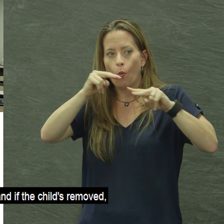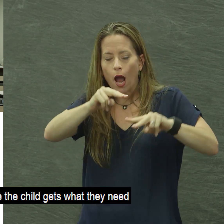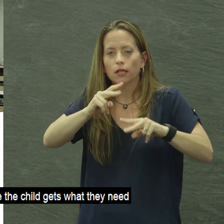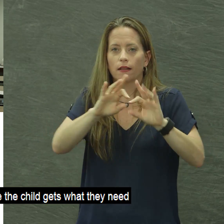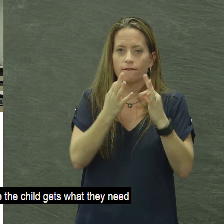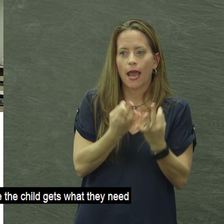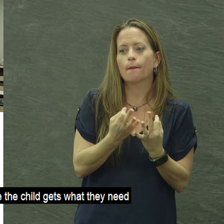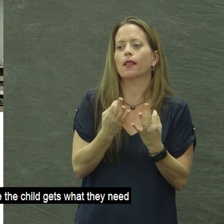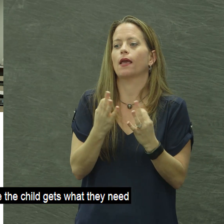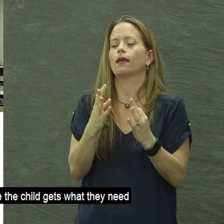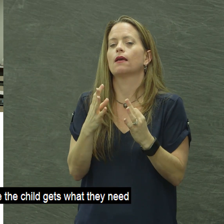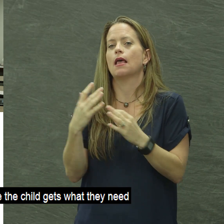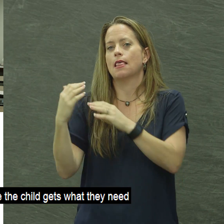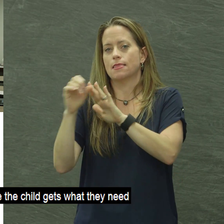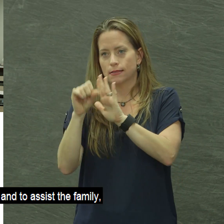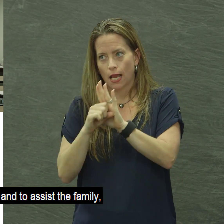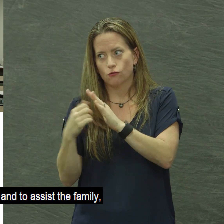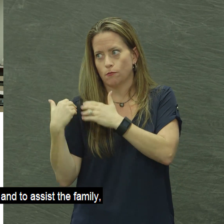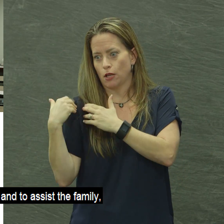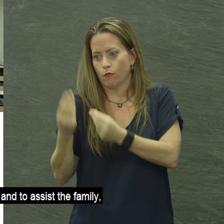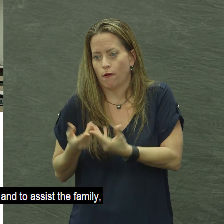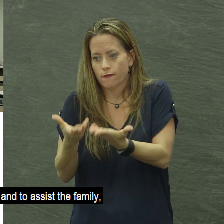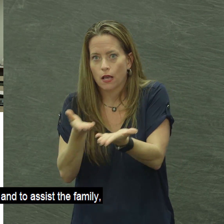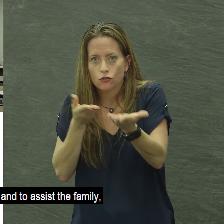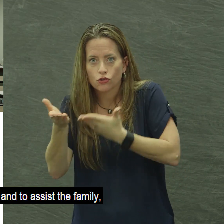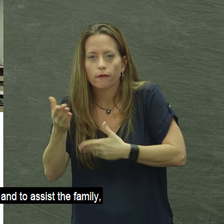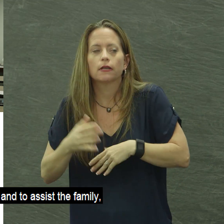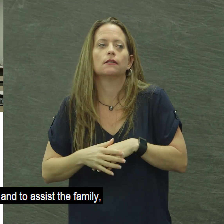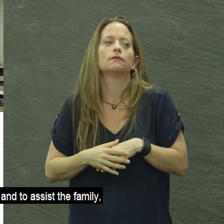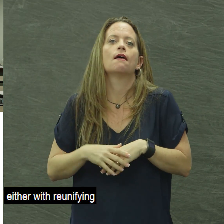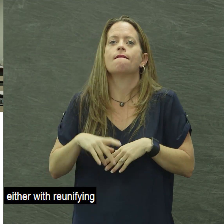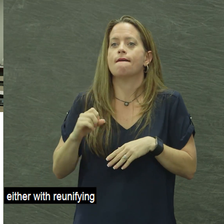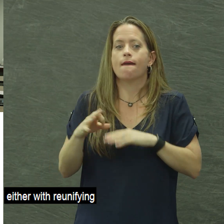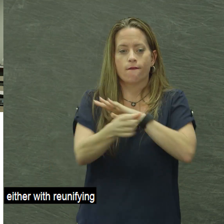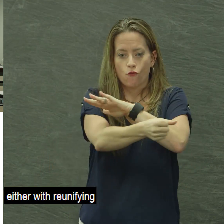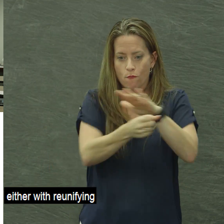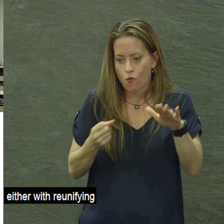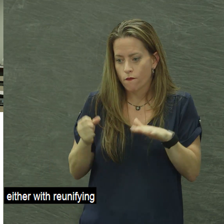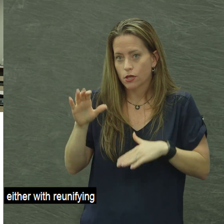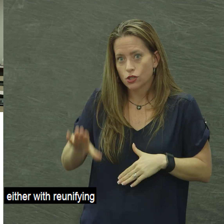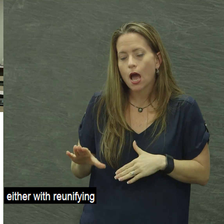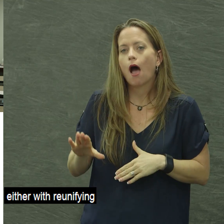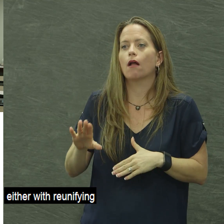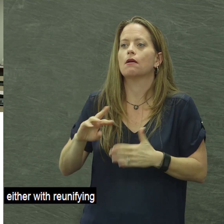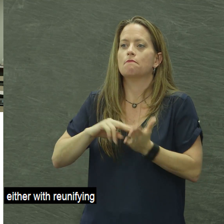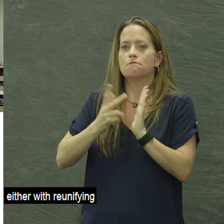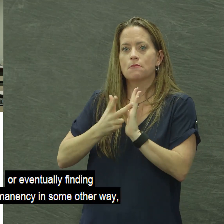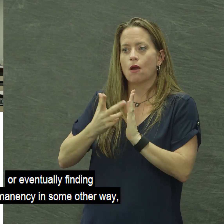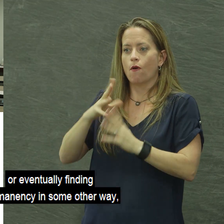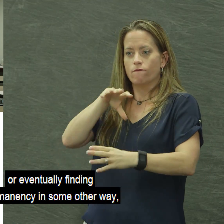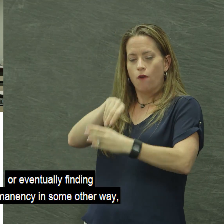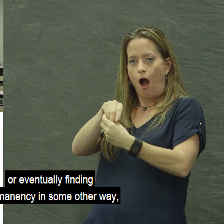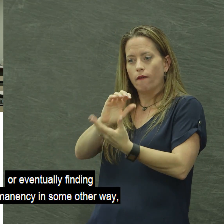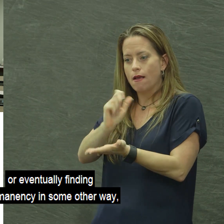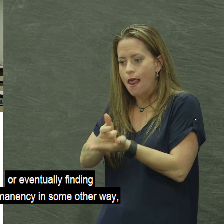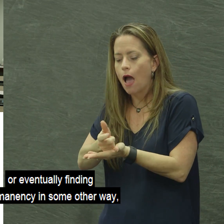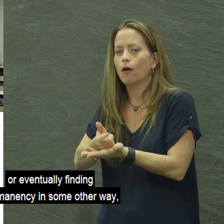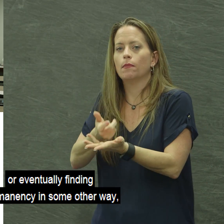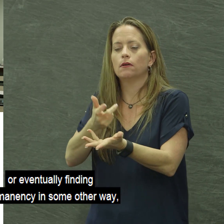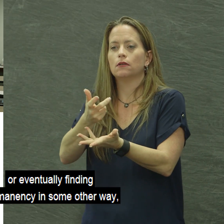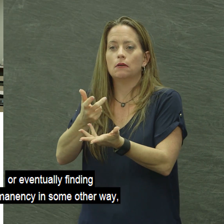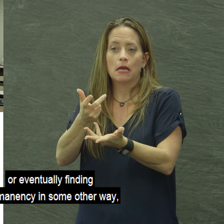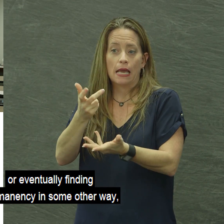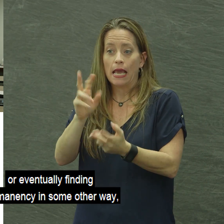child's removed, ensure the child gets what they need, and to assist the family either with reunifying or eventually